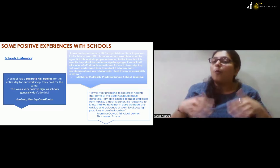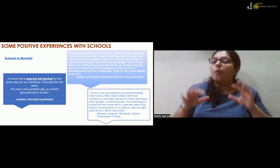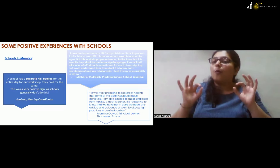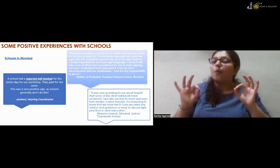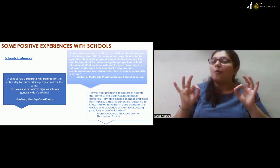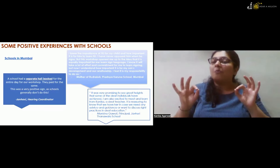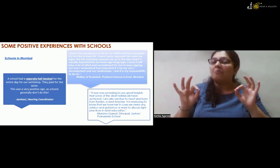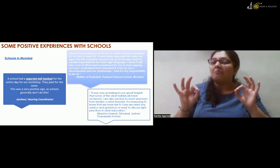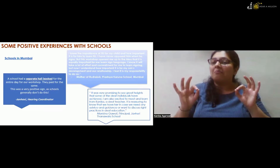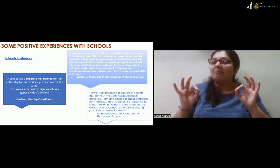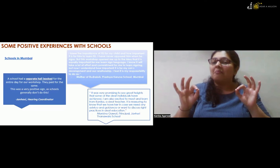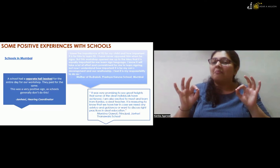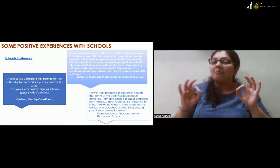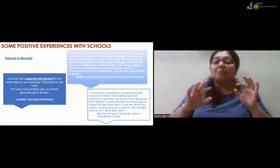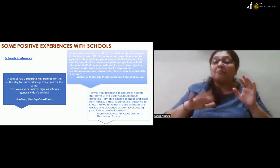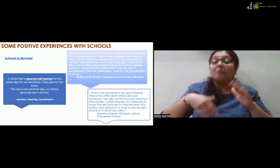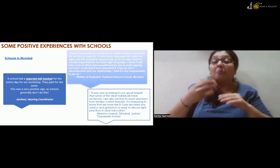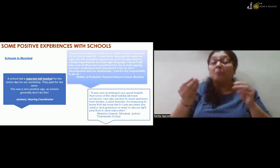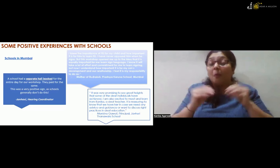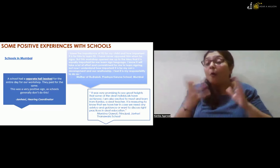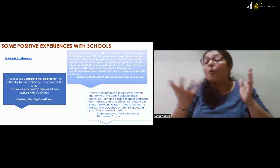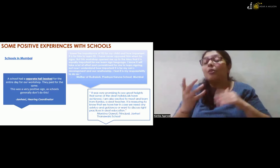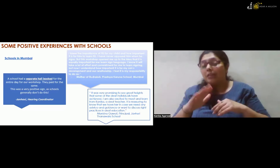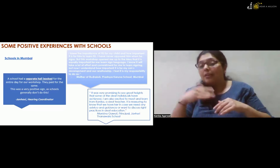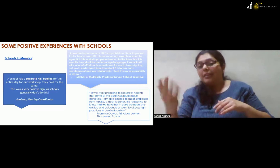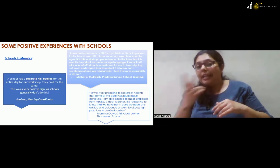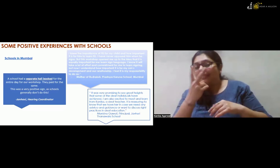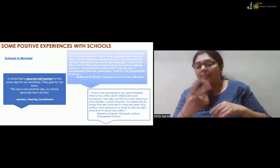got from there. And it was a very positive experience.